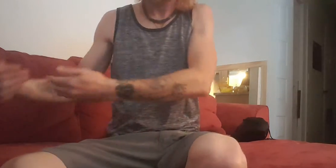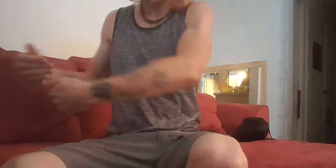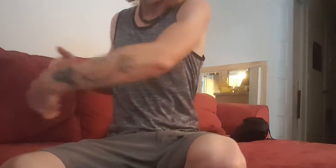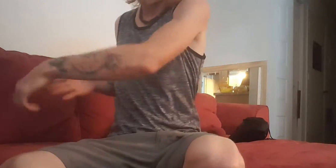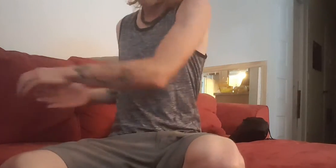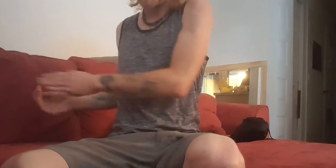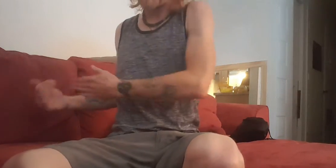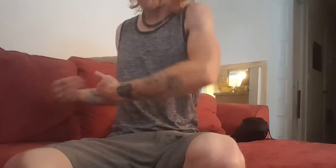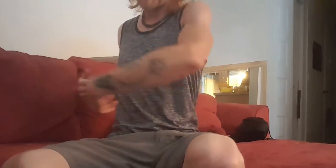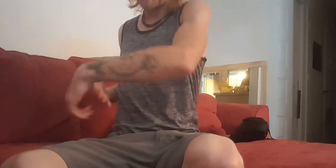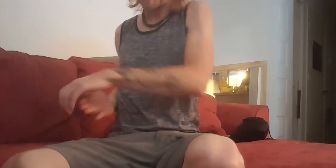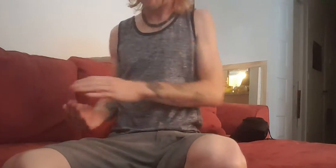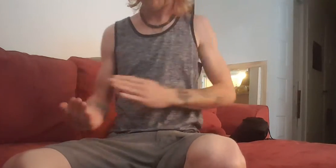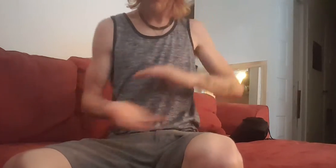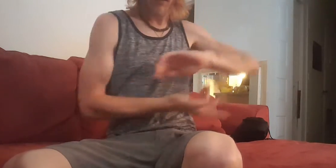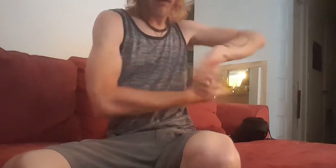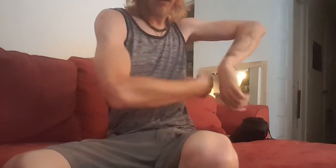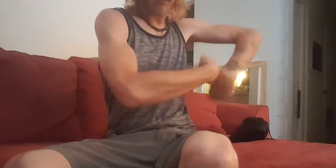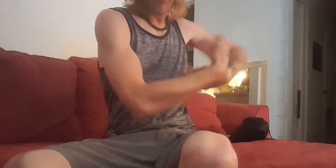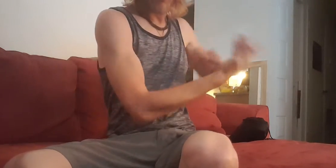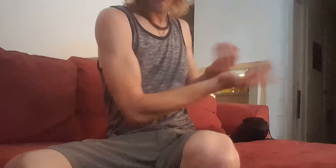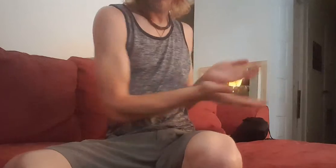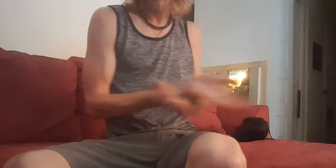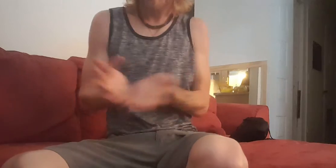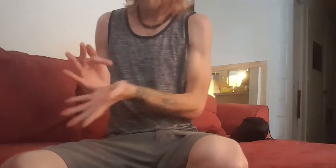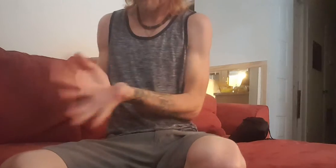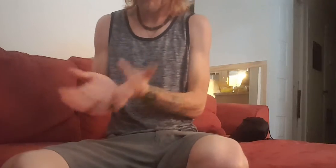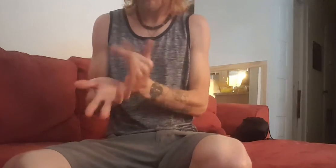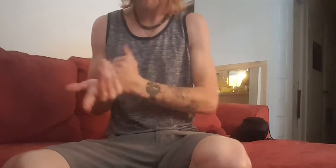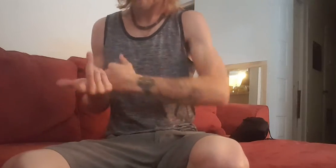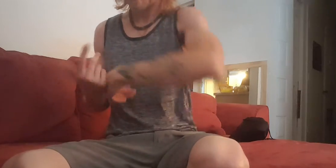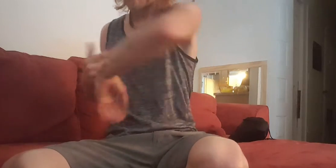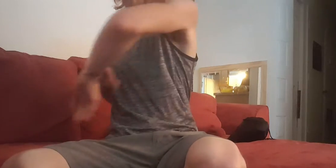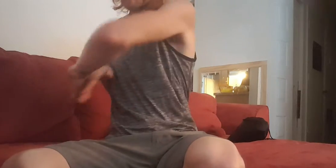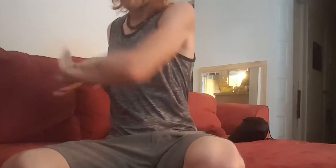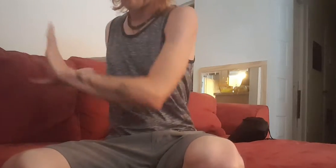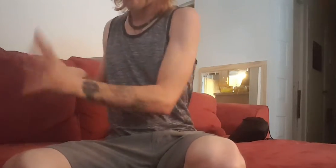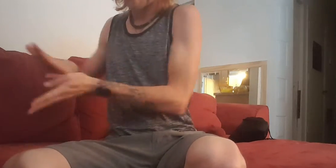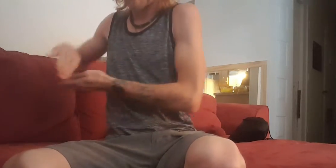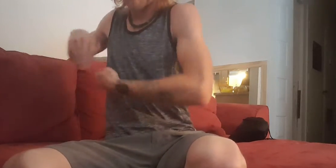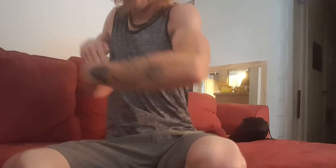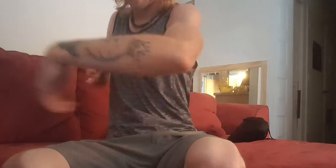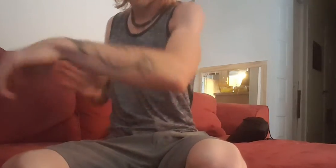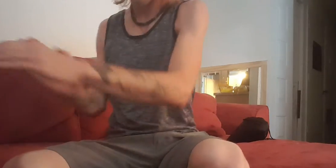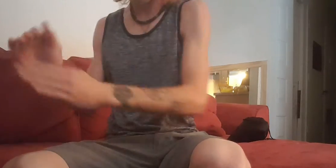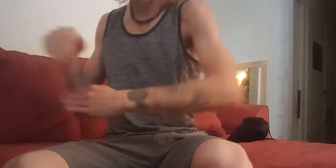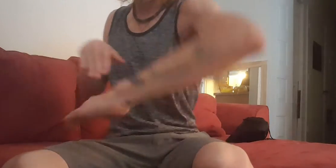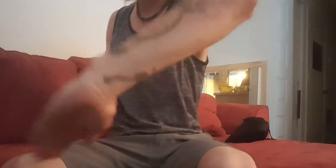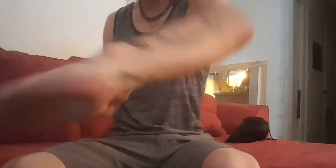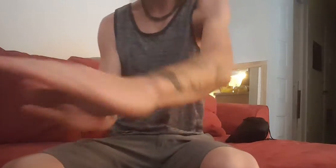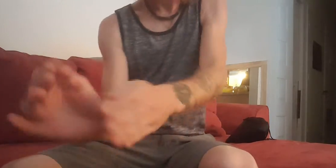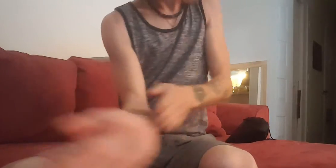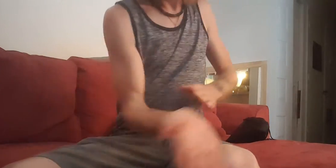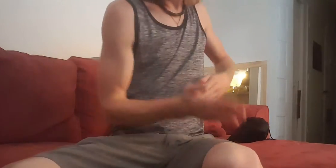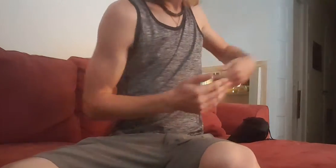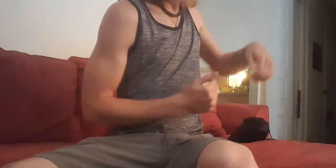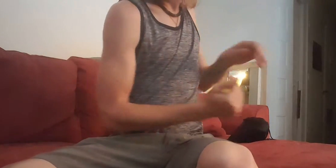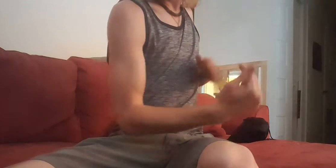I suggest you stay fair with me. Been paying dues for a decade plus. Before that, I was just another face on the bus. Tapping my foot